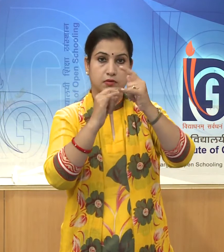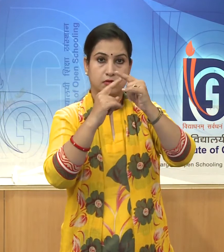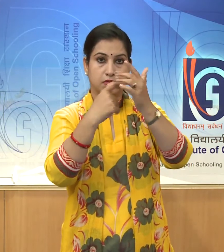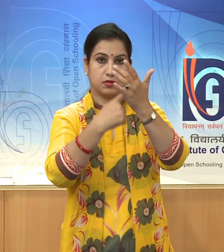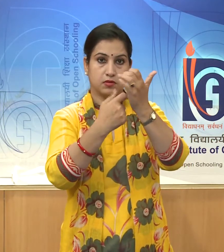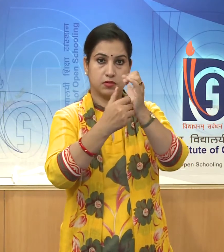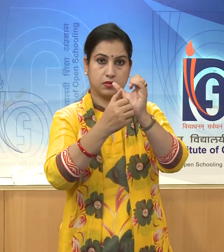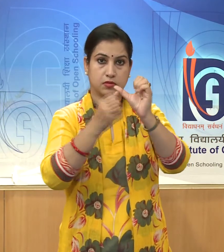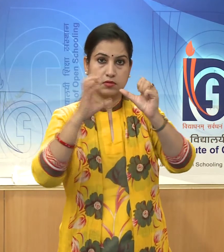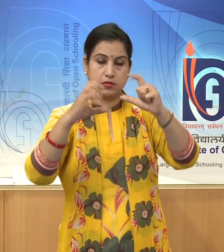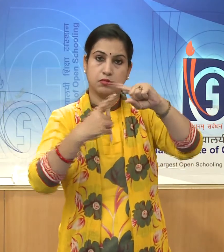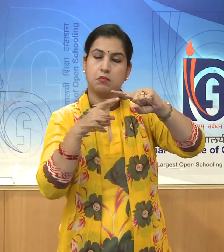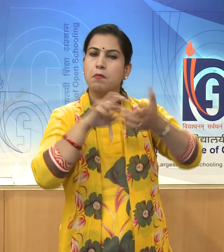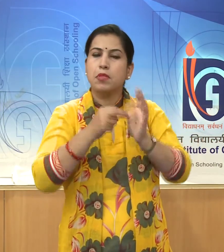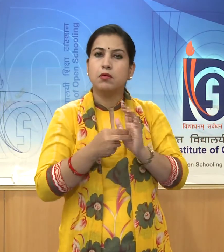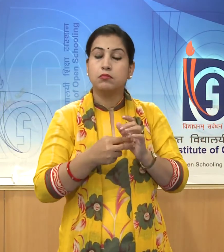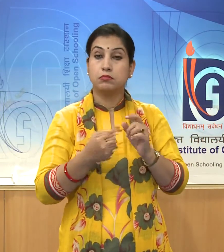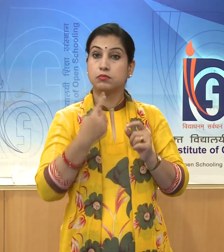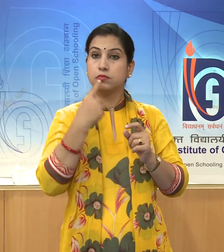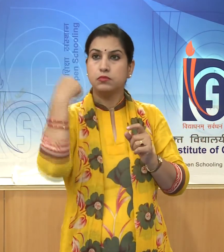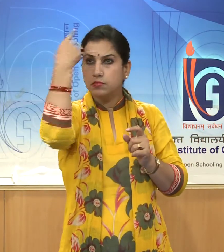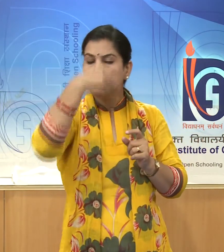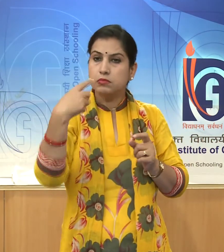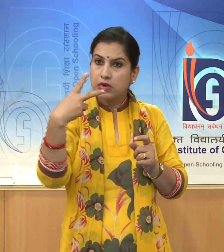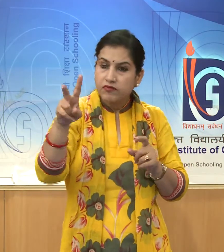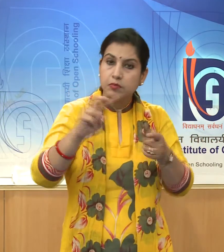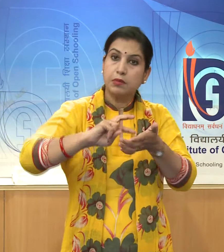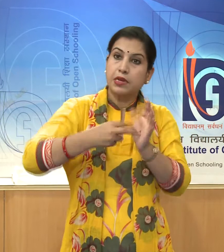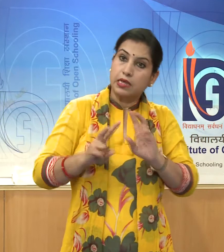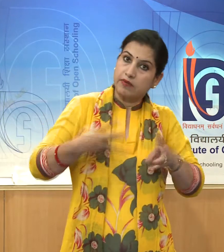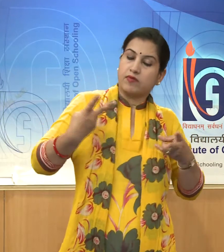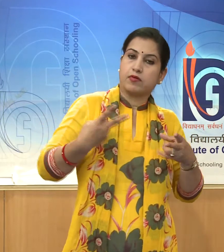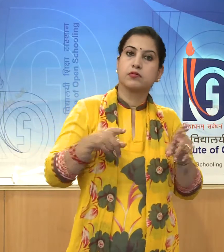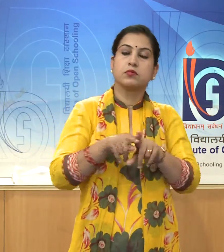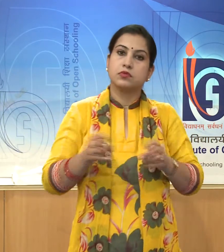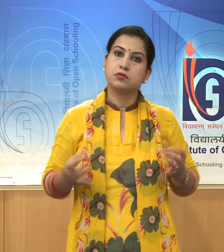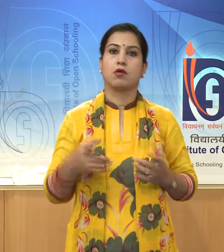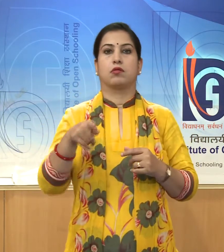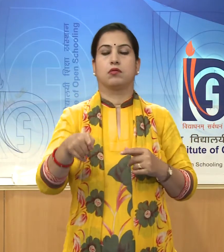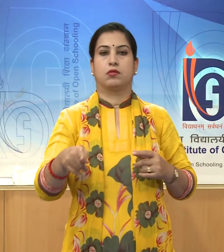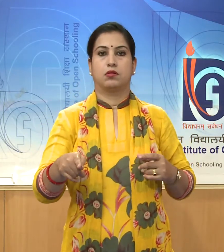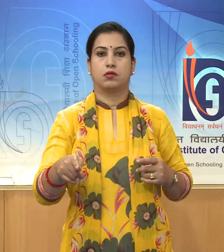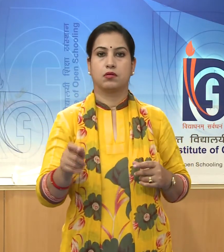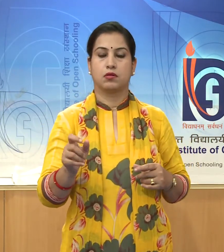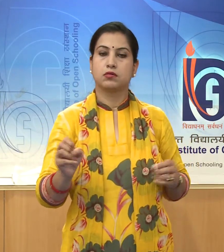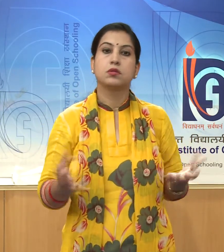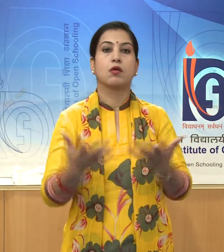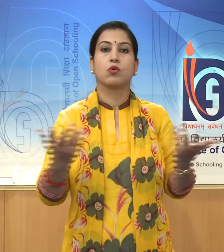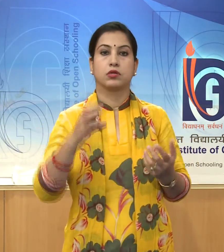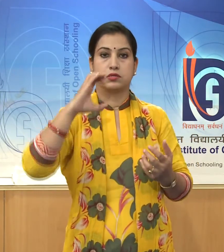which later gave birth to Cubism. He